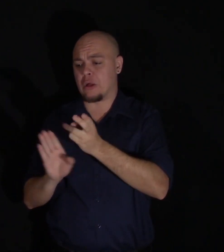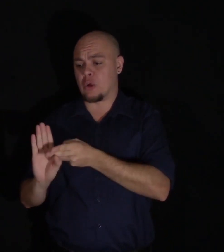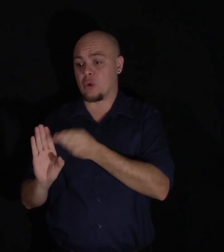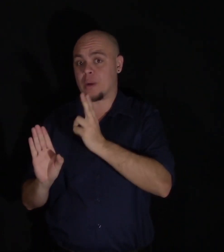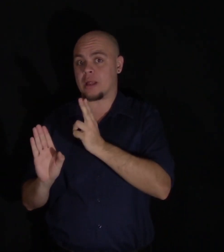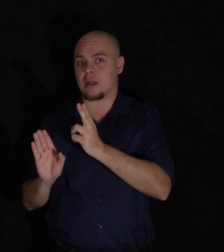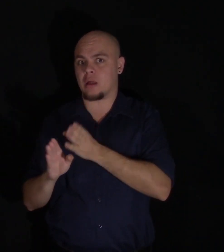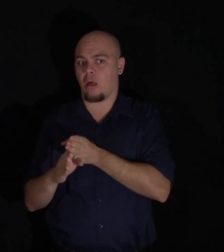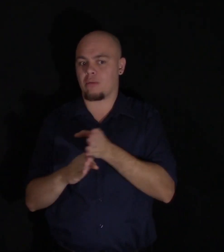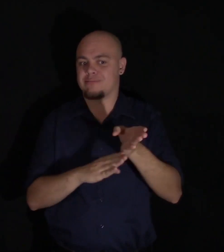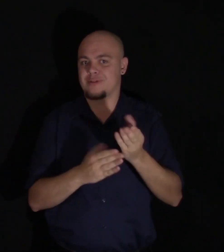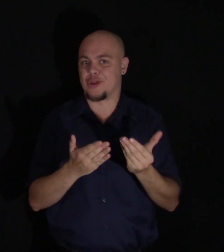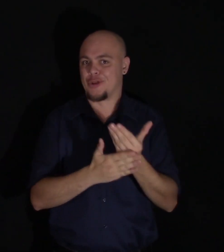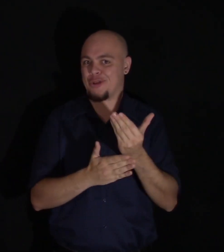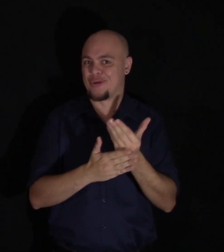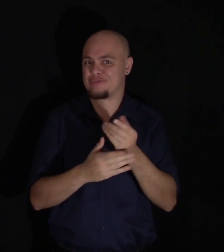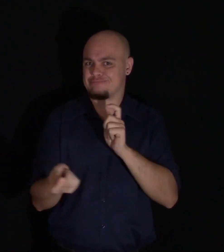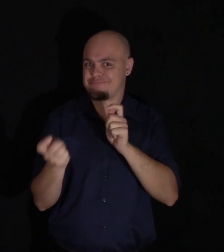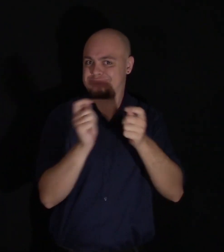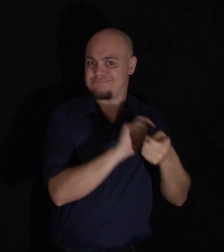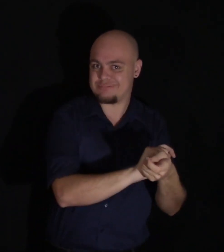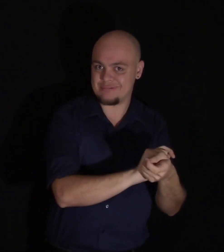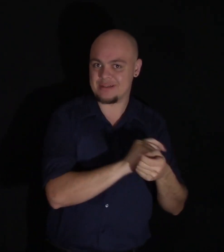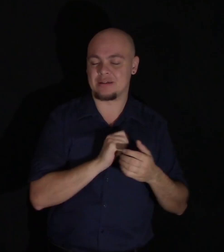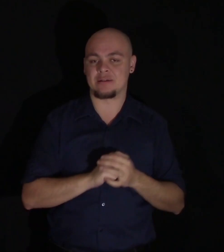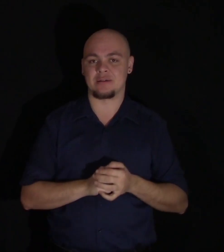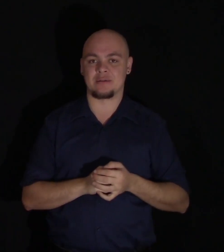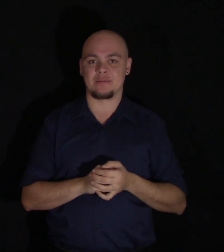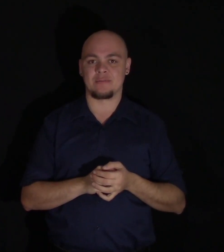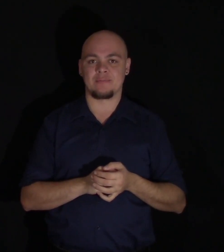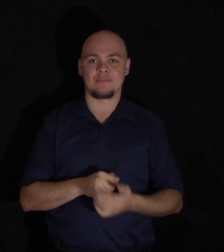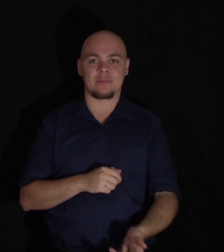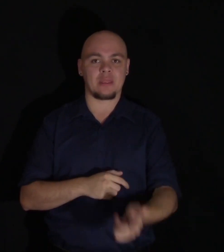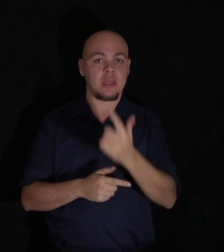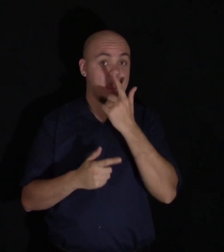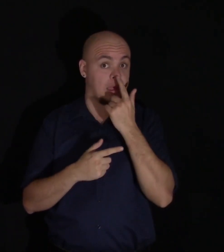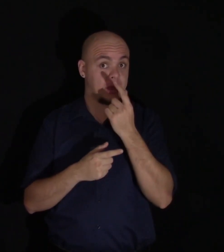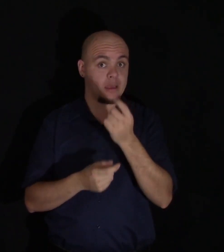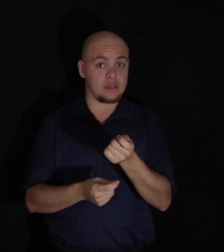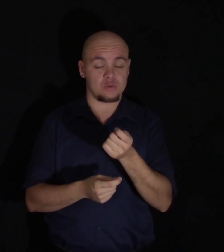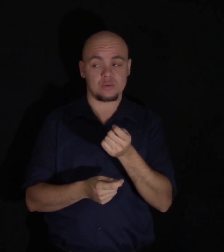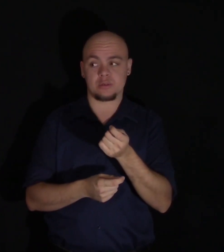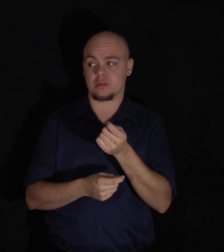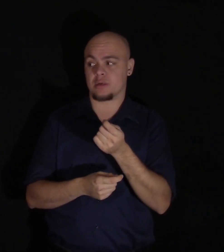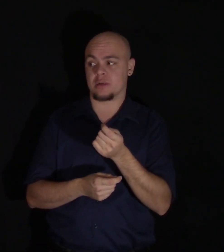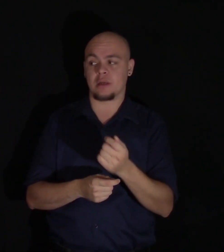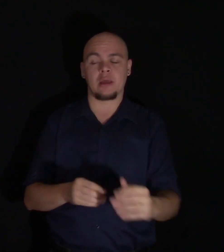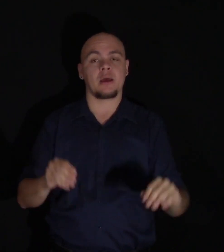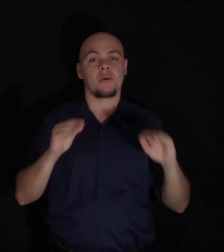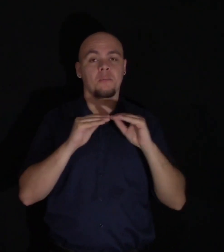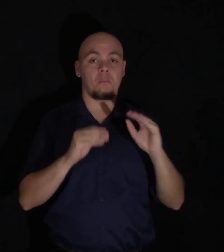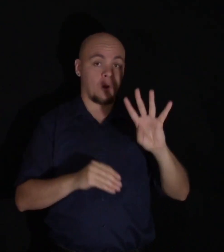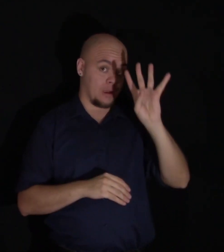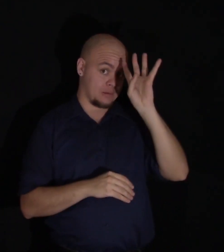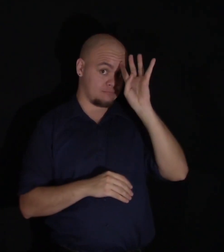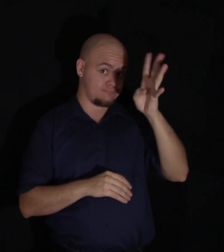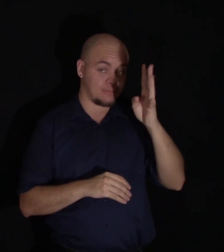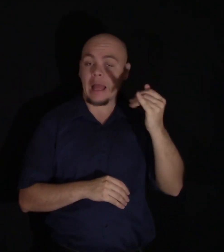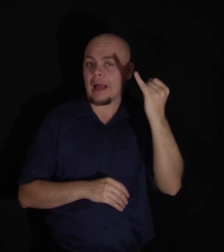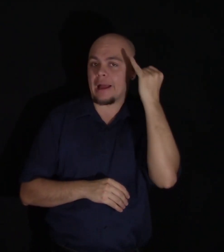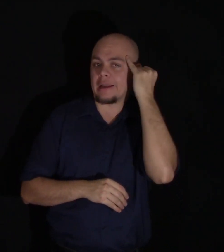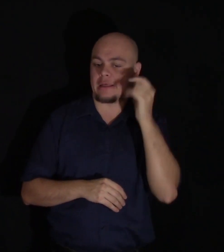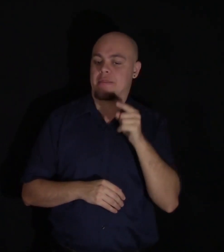see them come up with more interesting and more ideas so that they can